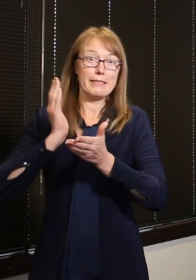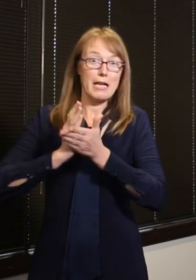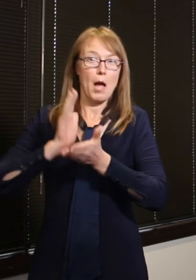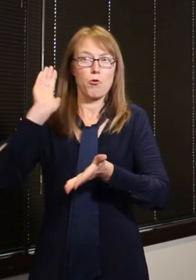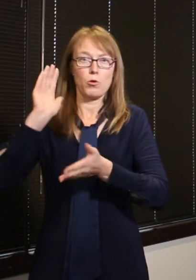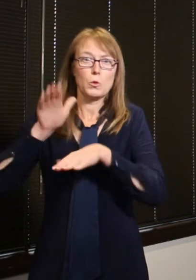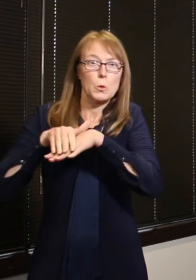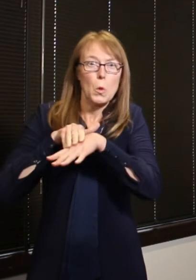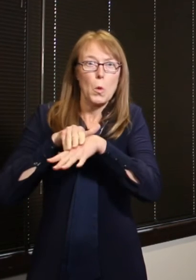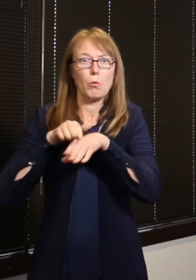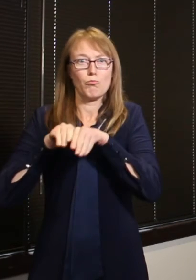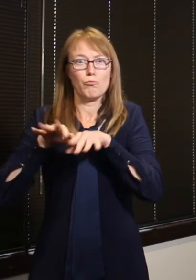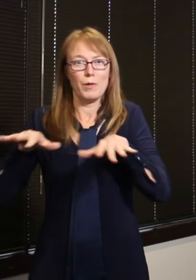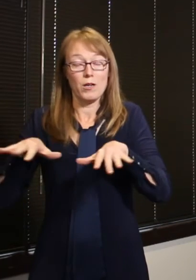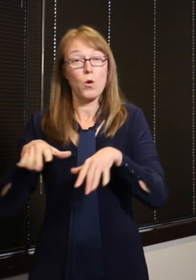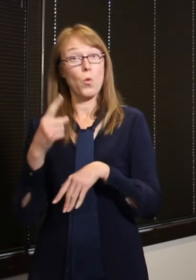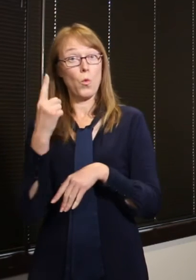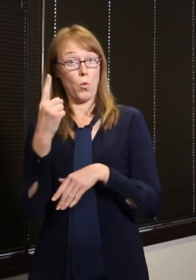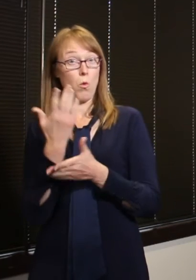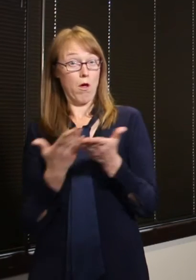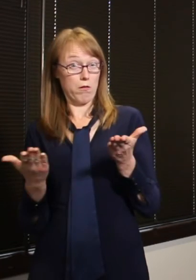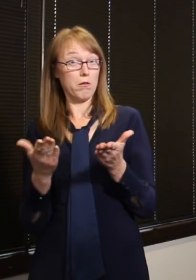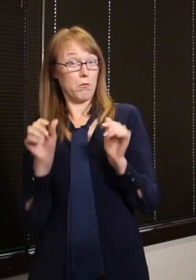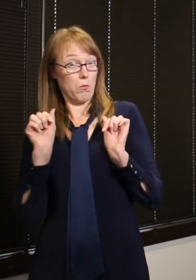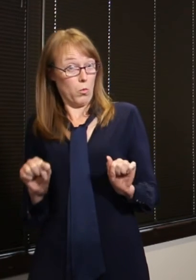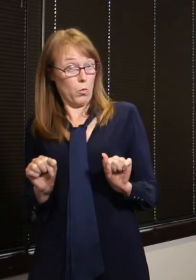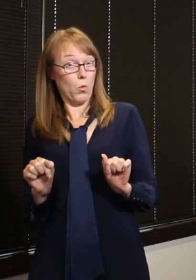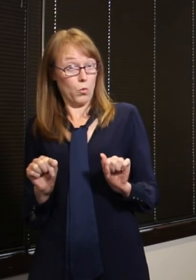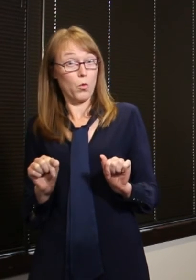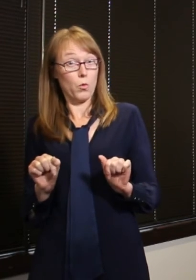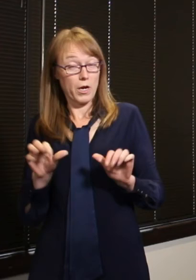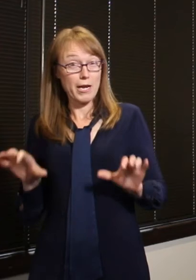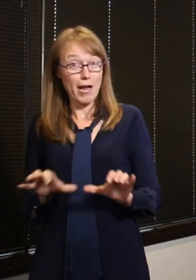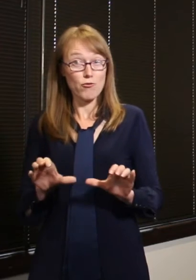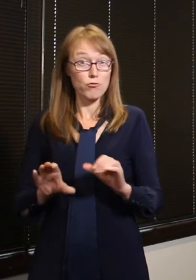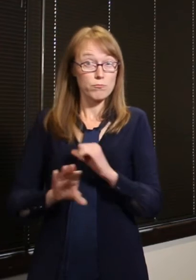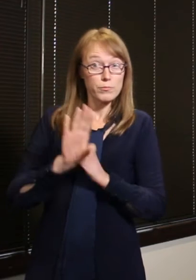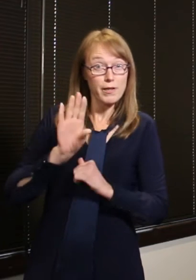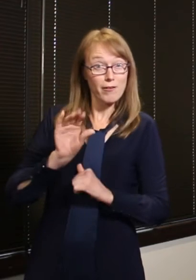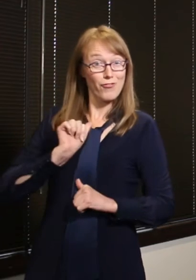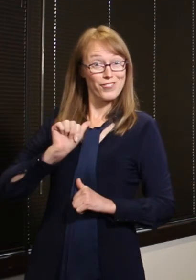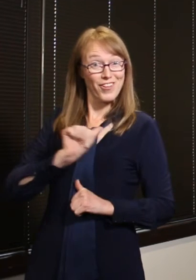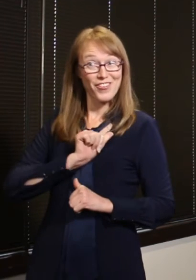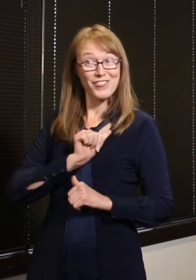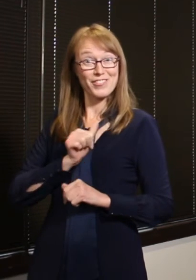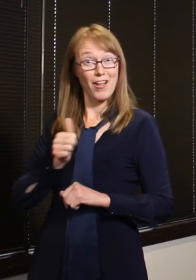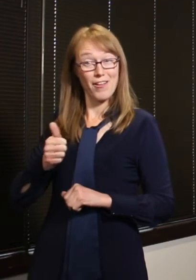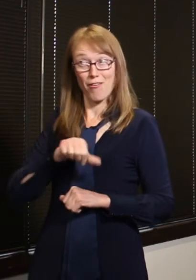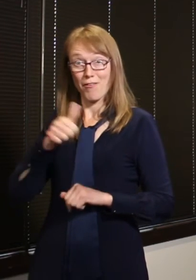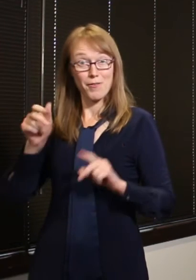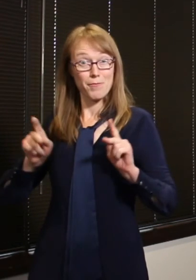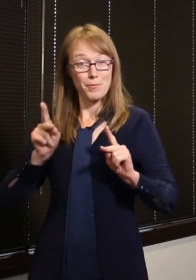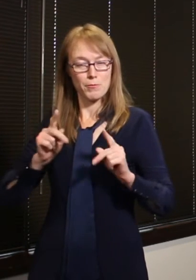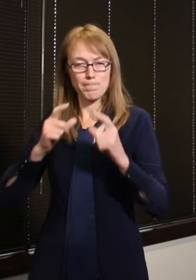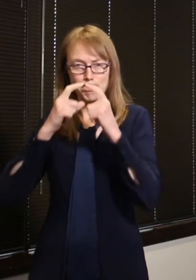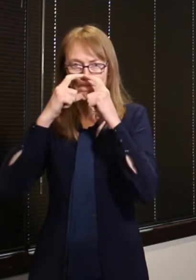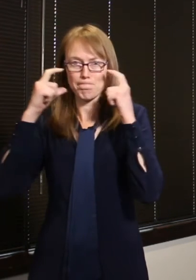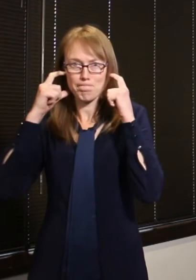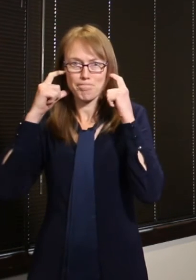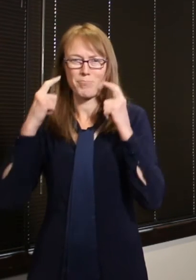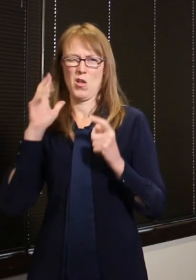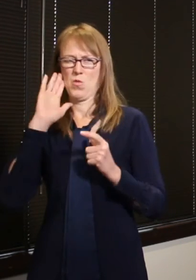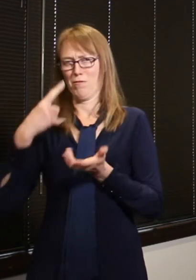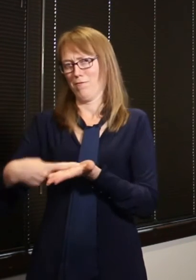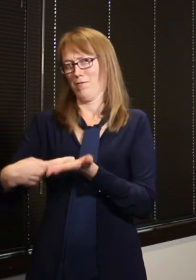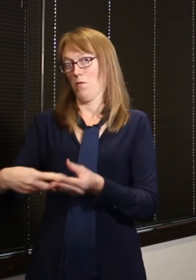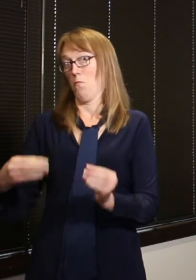that we've talked a lot about lately, and we'll talk more about today after we go through today's data. And then after that, we'll take some questions from the